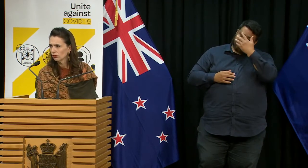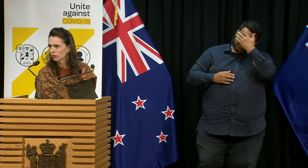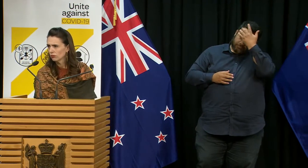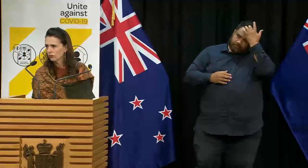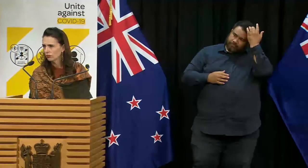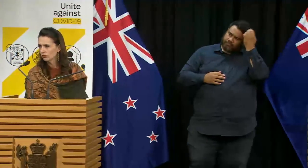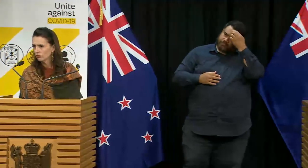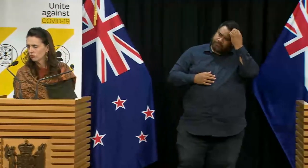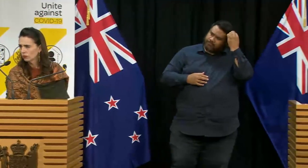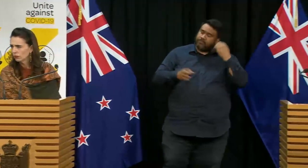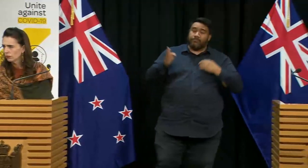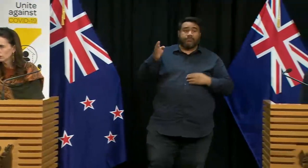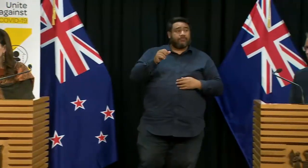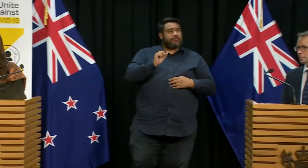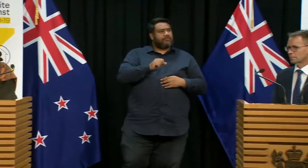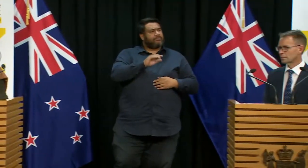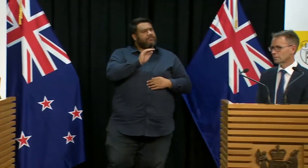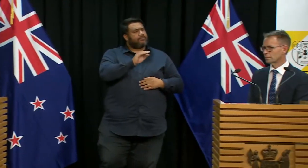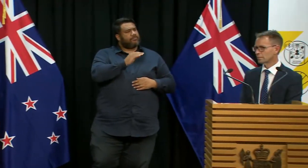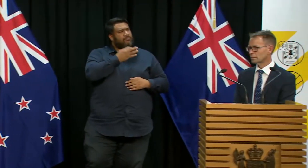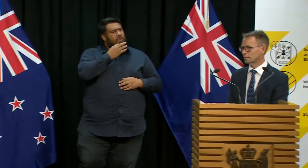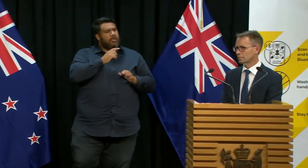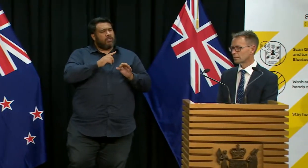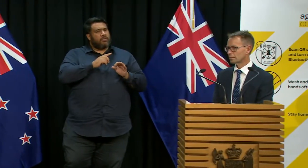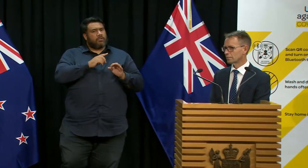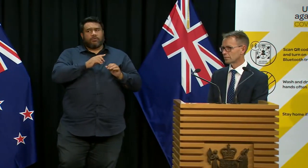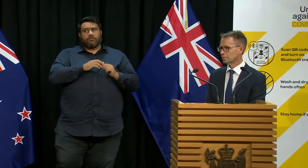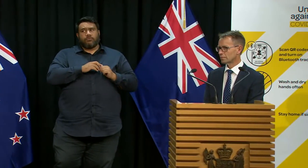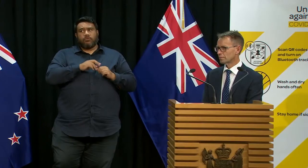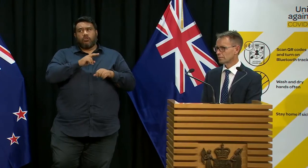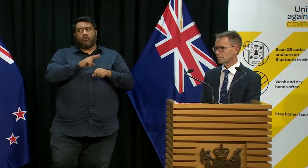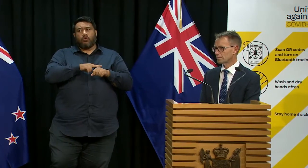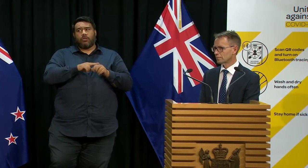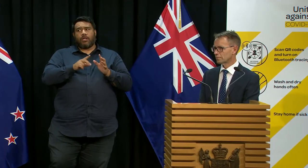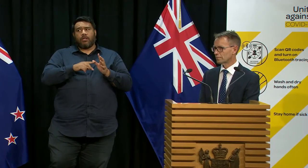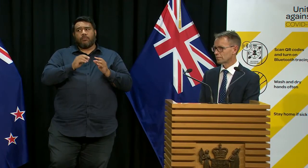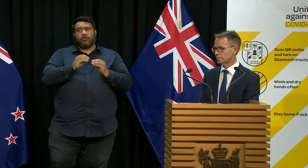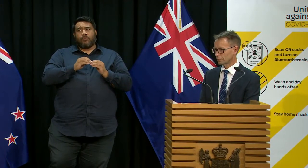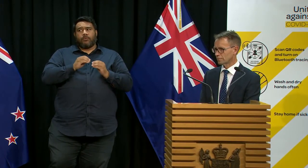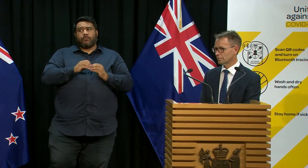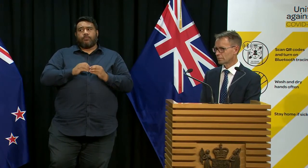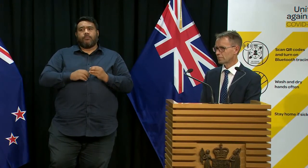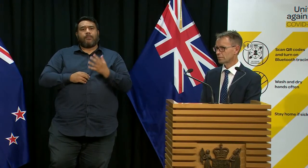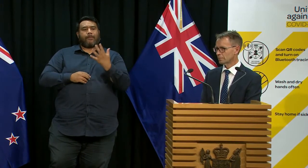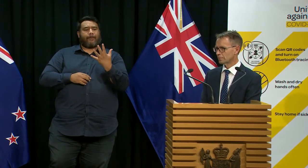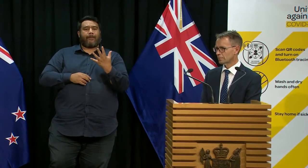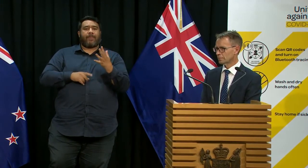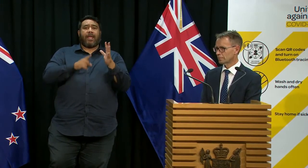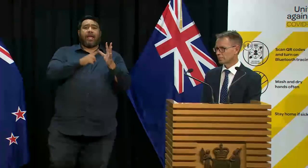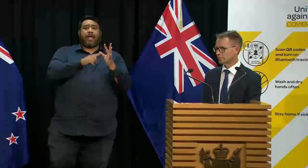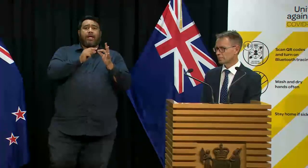just clarify the locations of interest for case D and E?